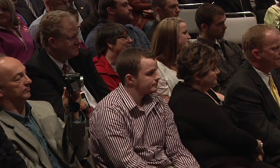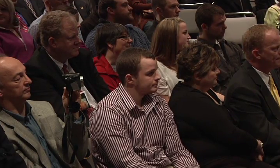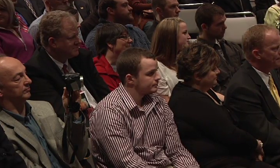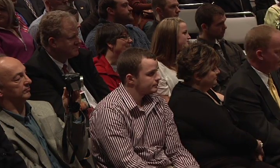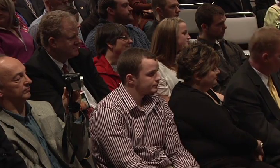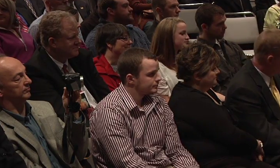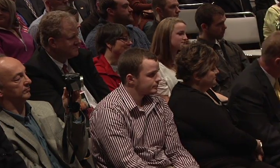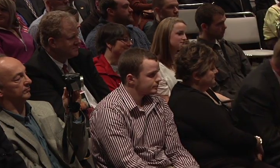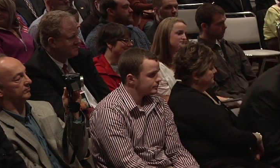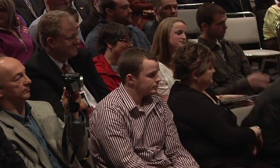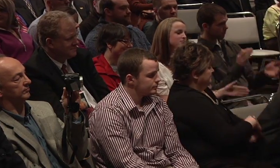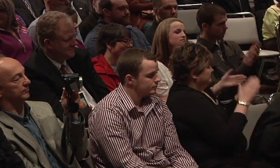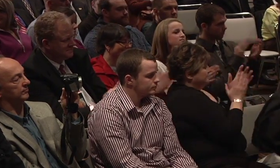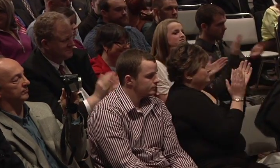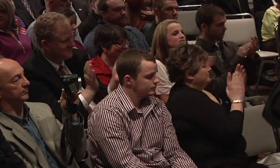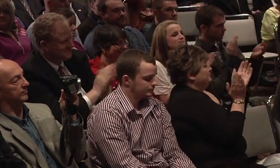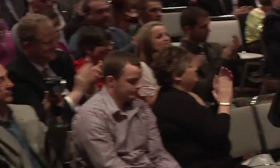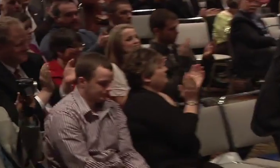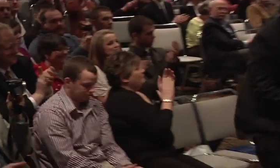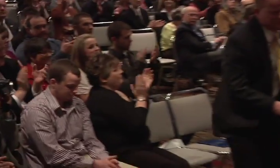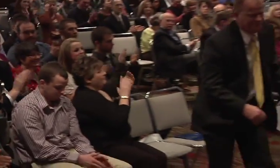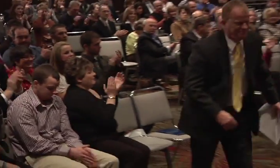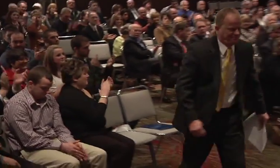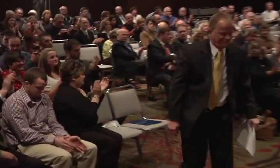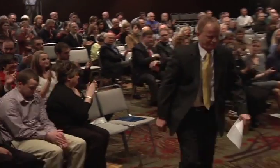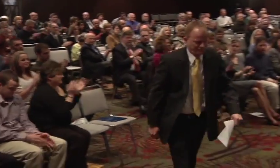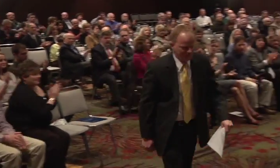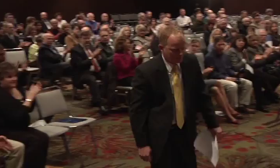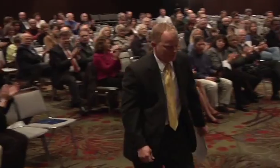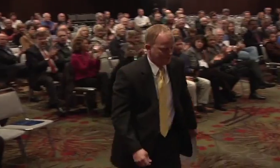at this moment. Tim, please come forward.